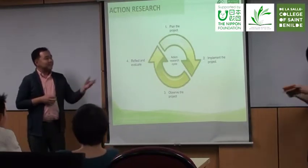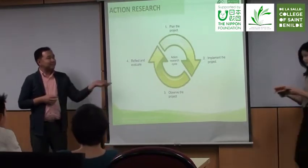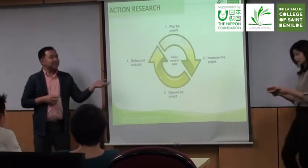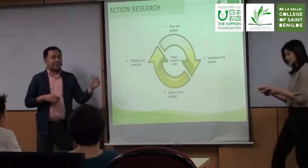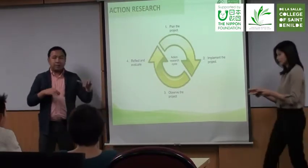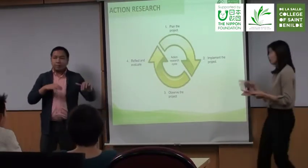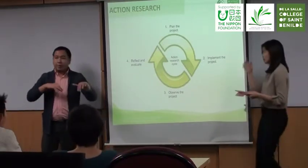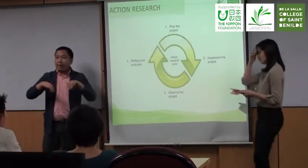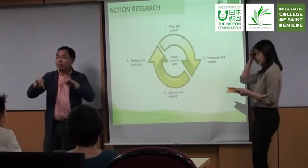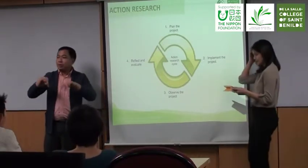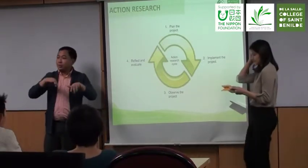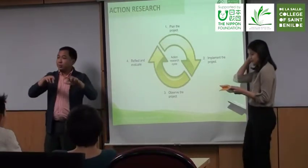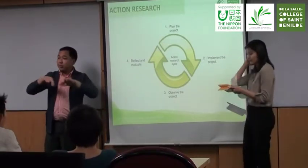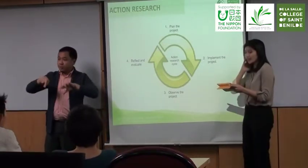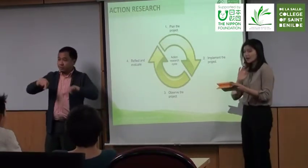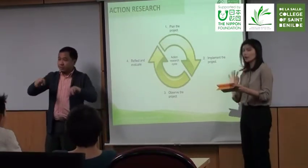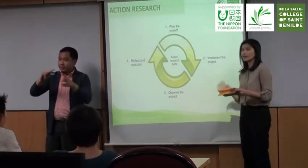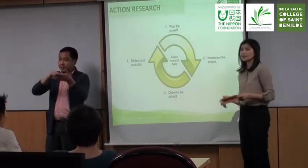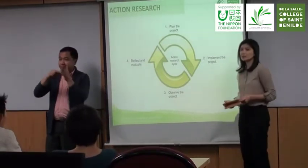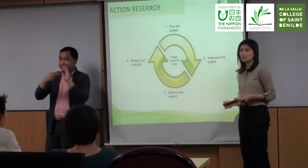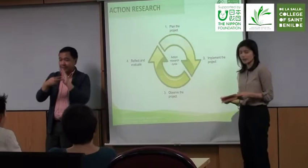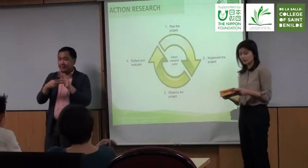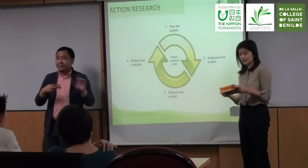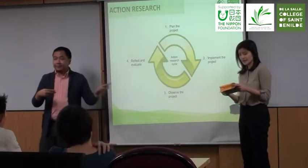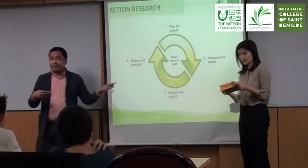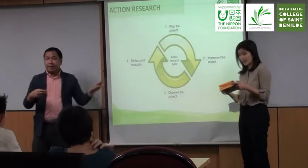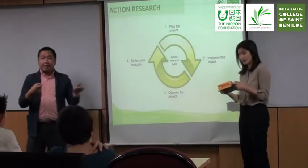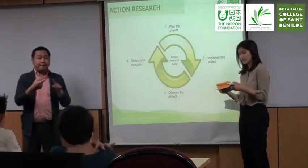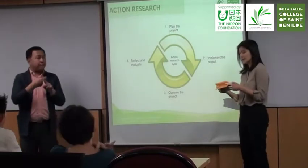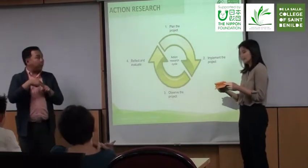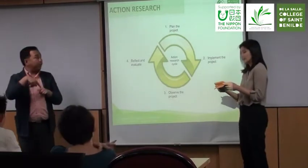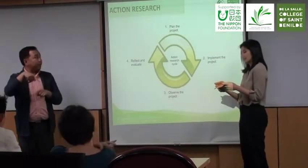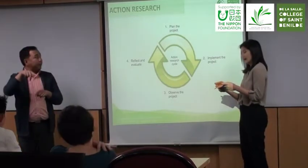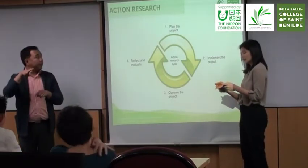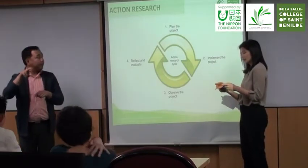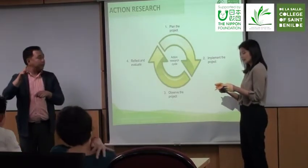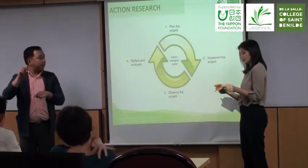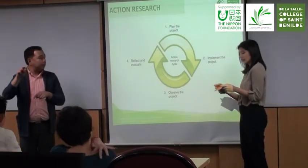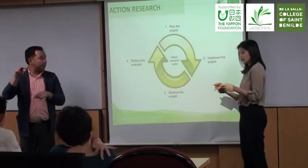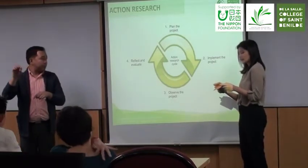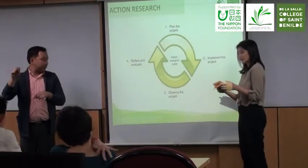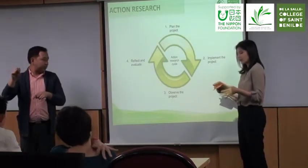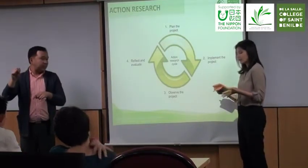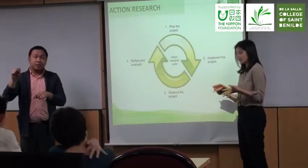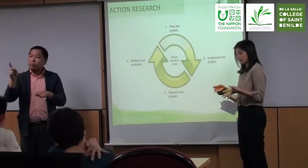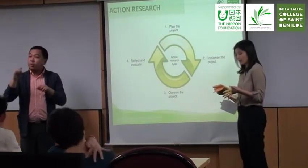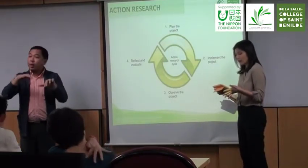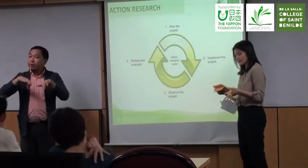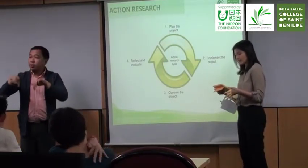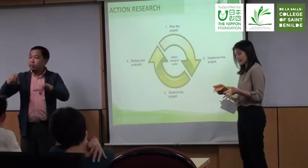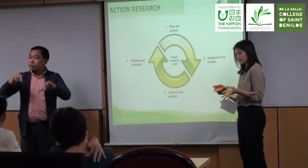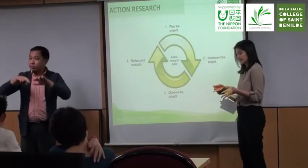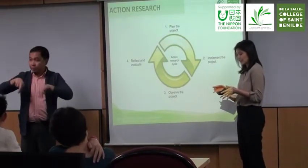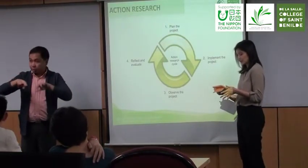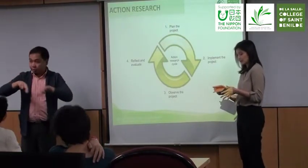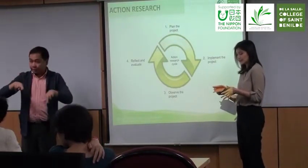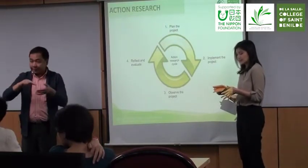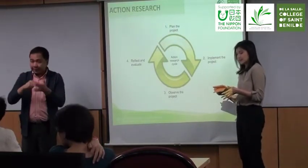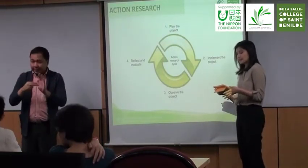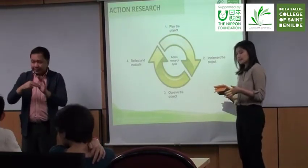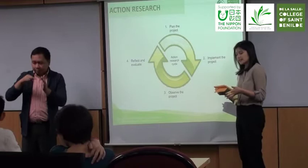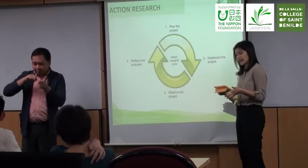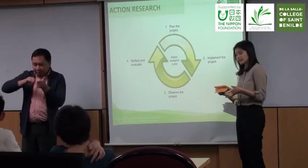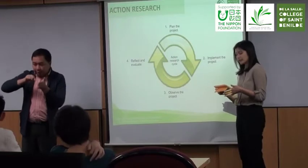action research? What is it all about? According to Parsons and Brown, action research is a form of